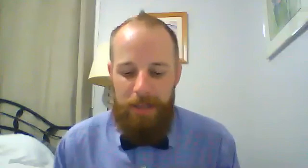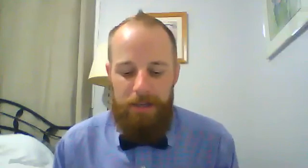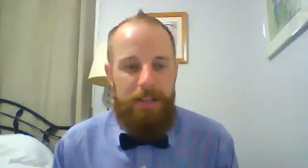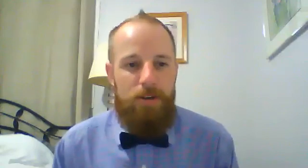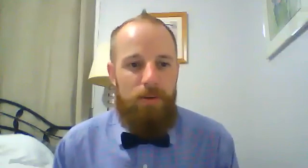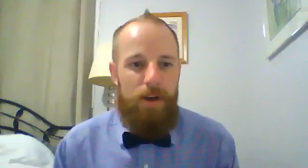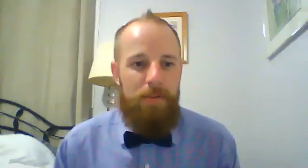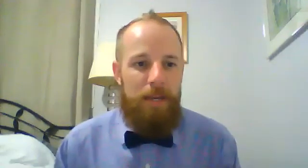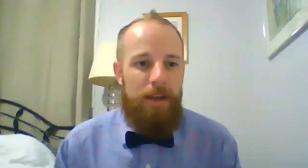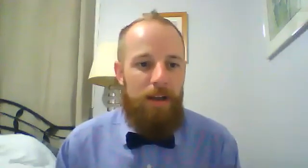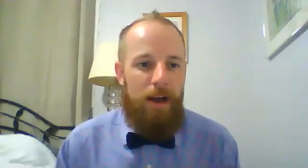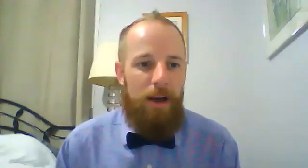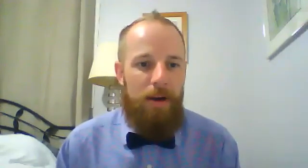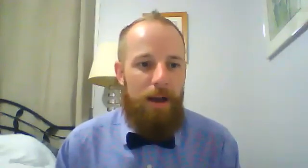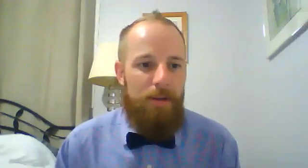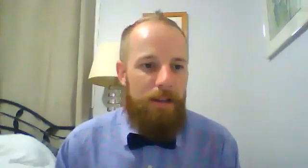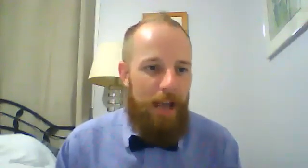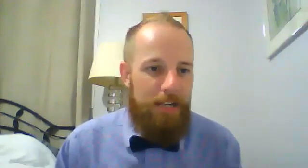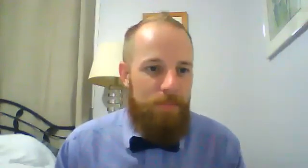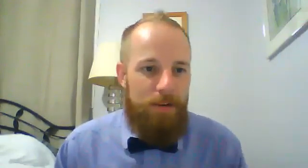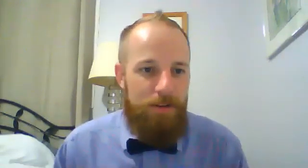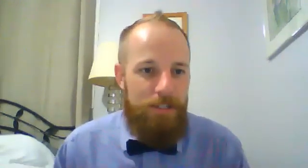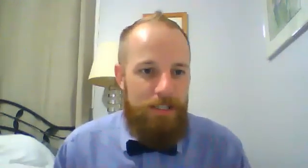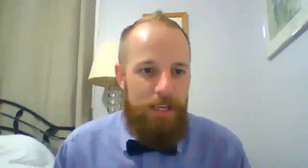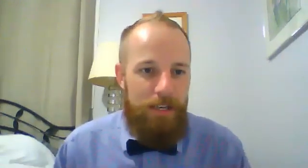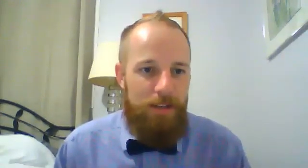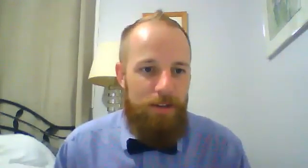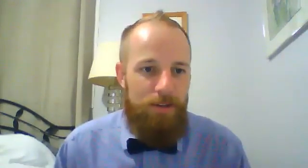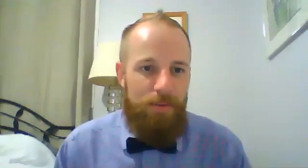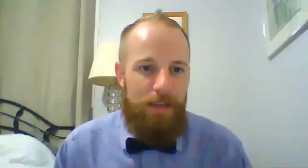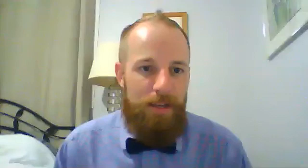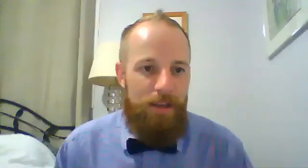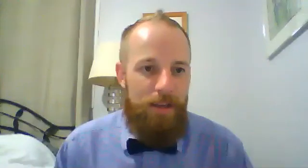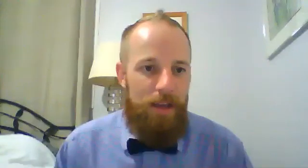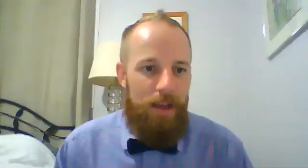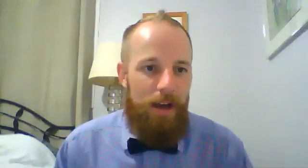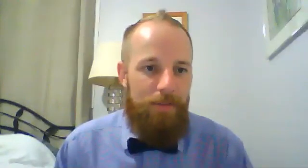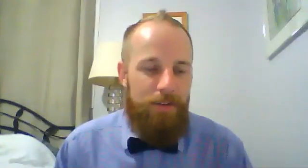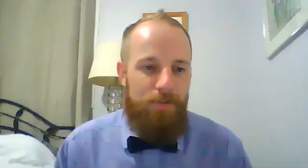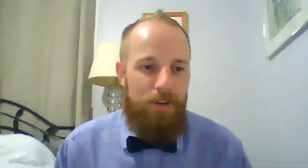tonight, to close off the meeting, I would ask Peter C. to read A Vision for You.